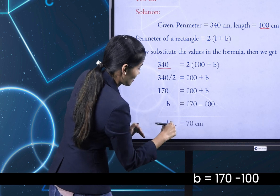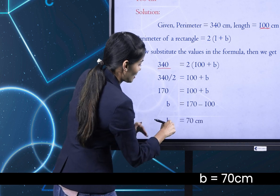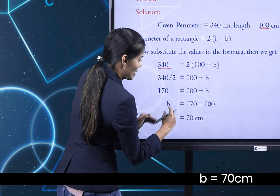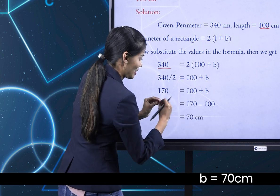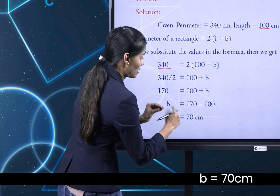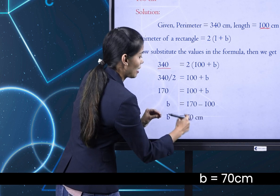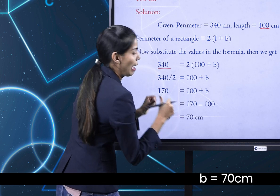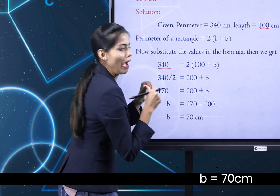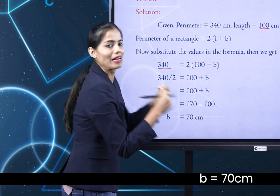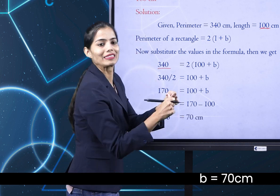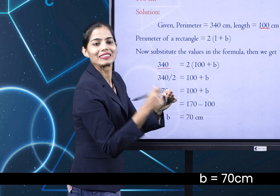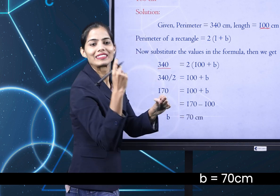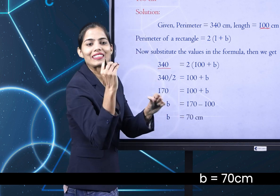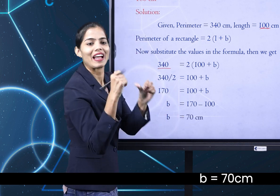B is equal to 70 centimeter.